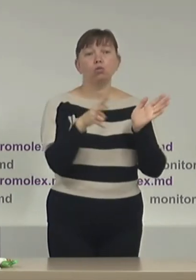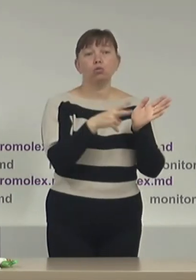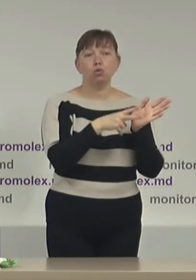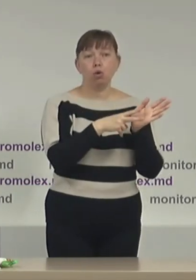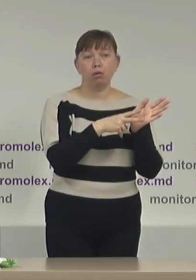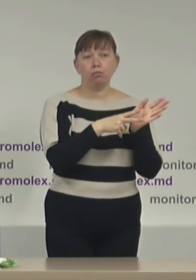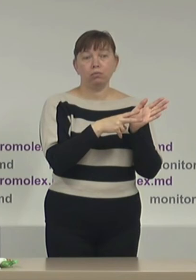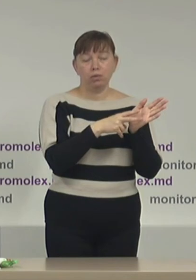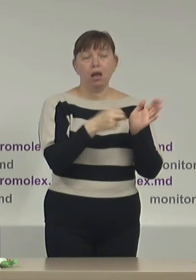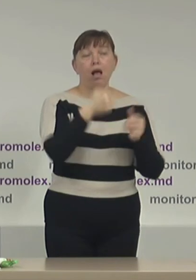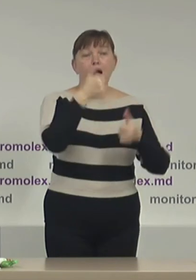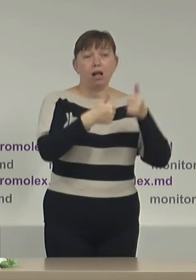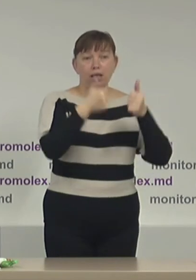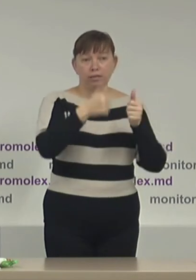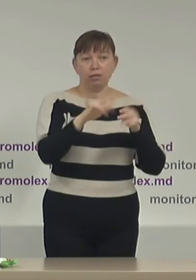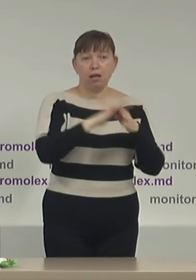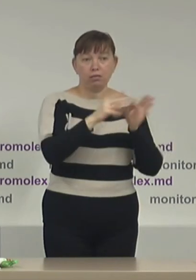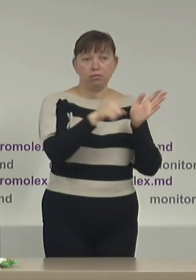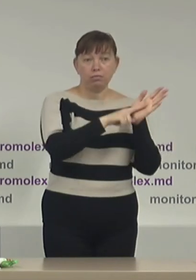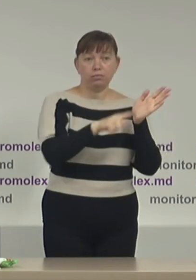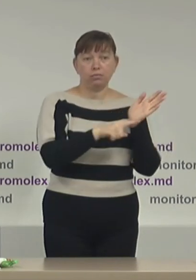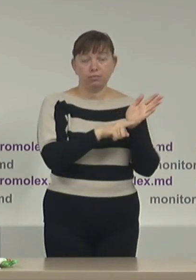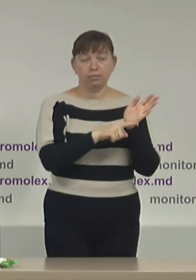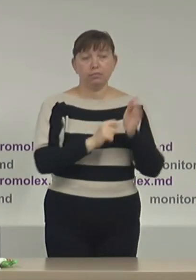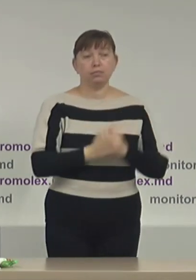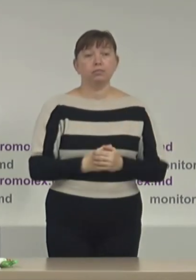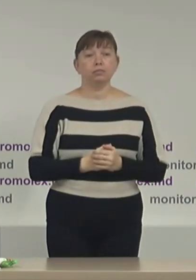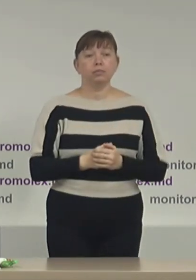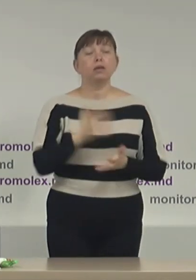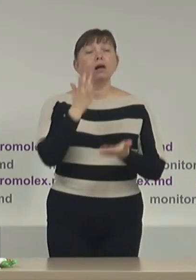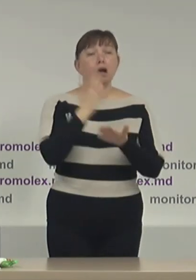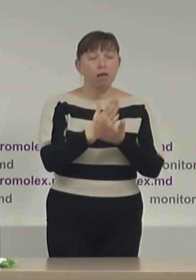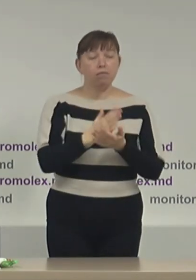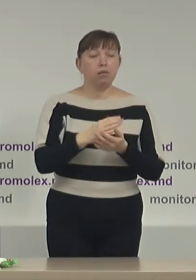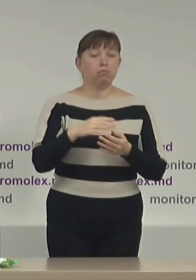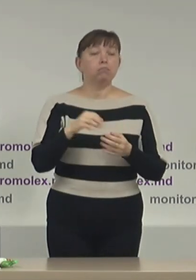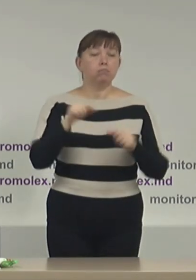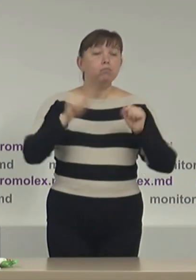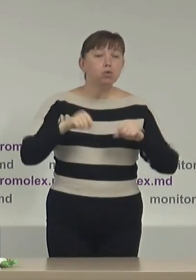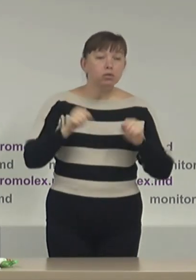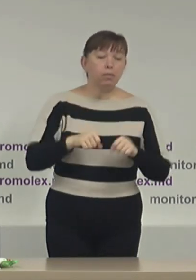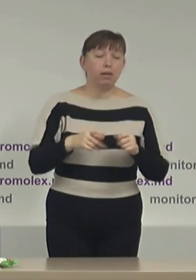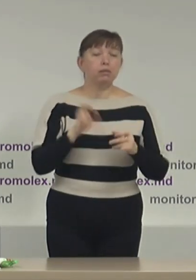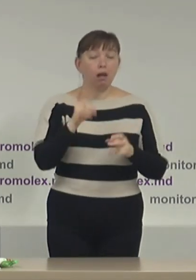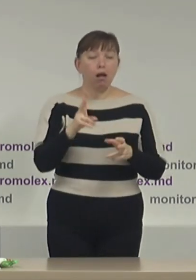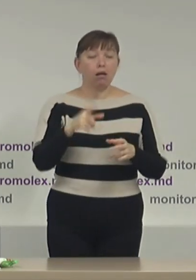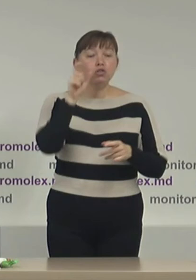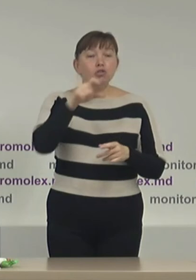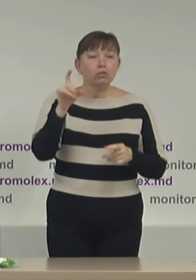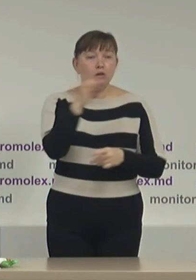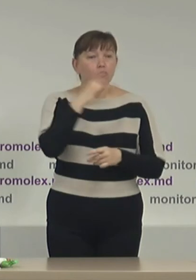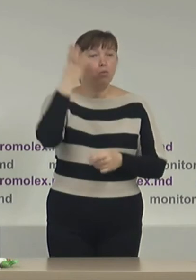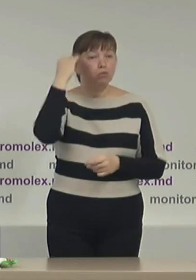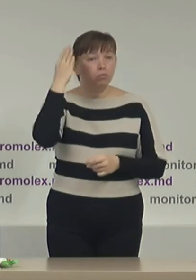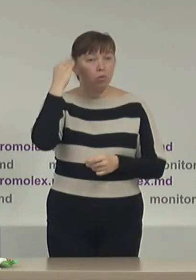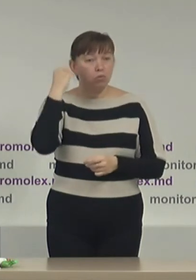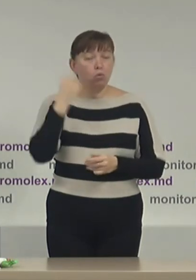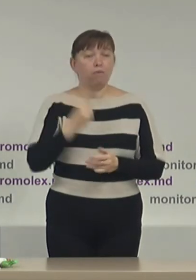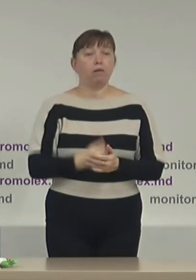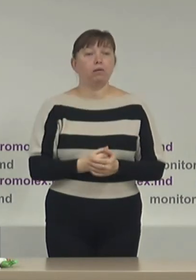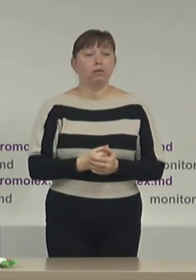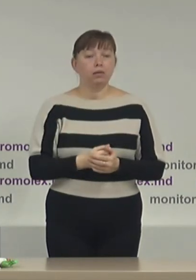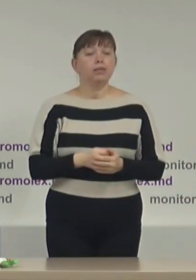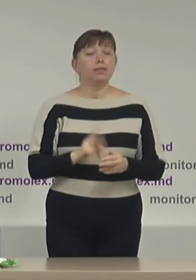We have only two candidates in the ballot paper. So, as citizens of the Republic